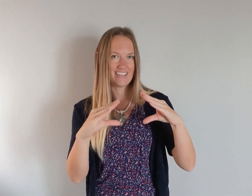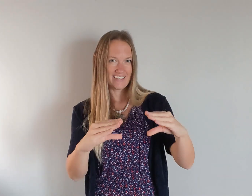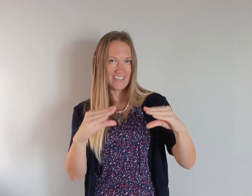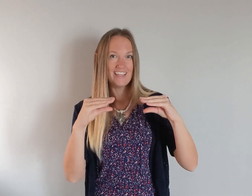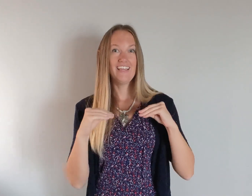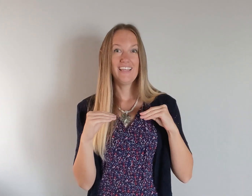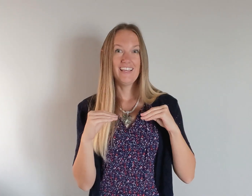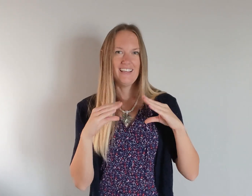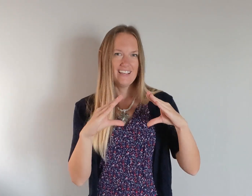okay?